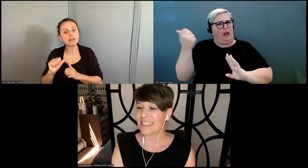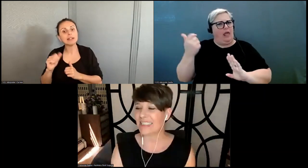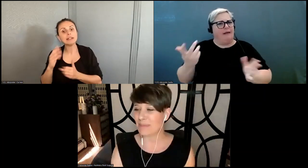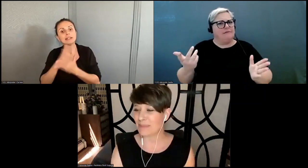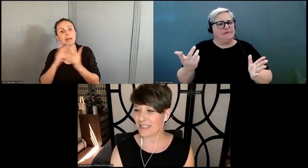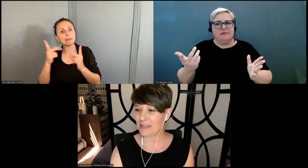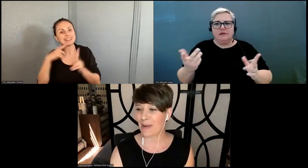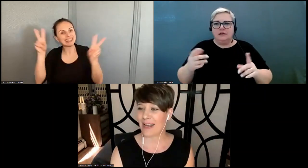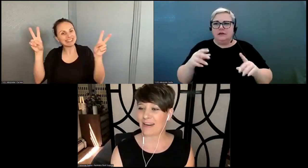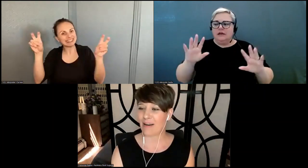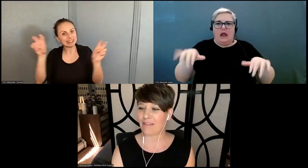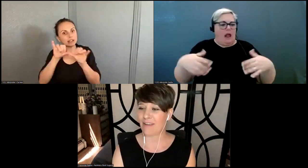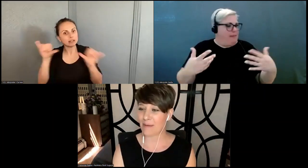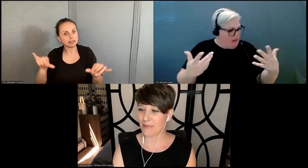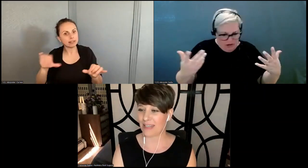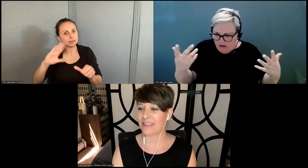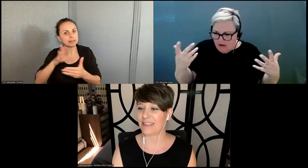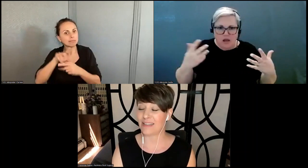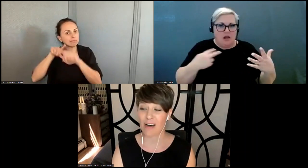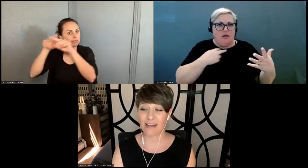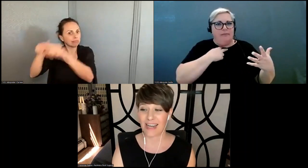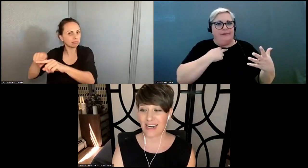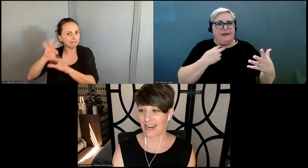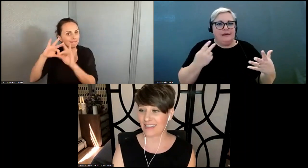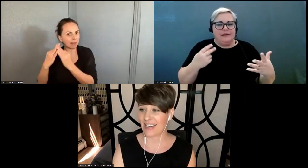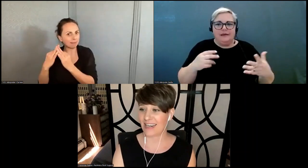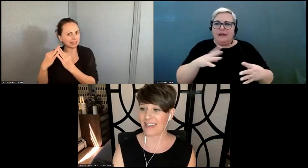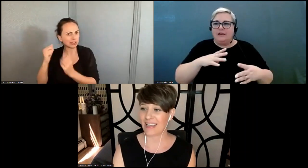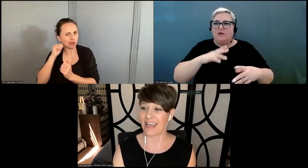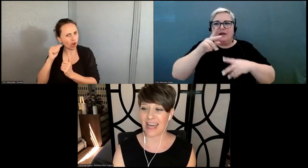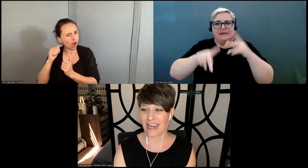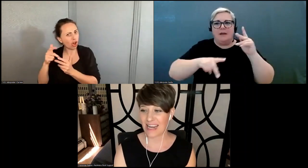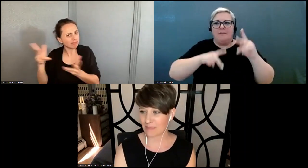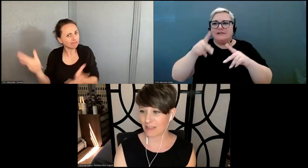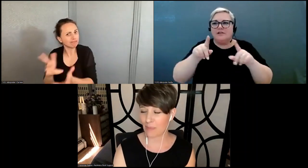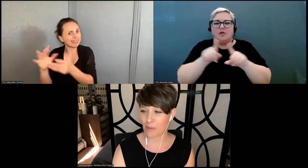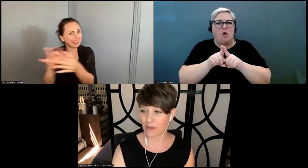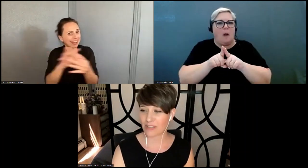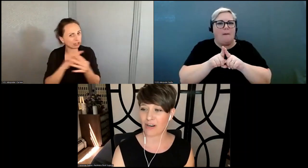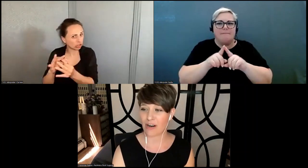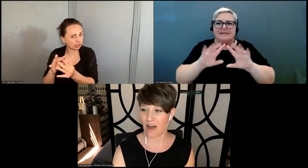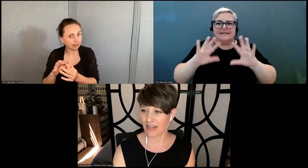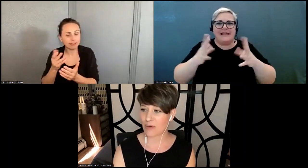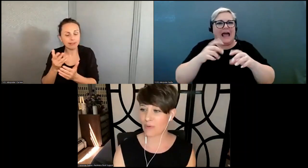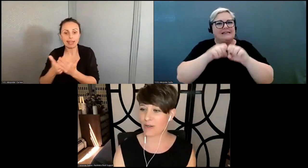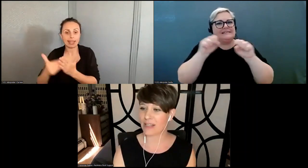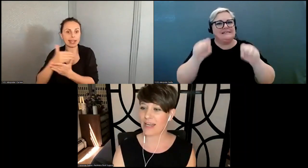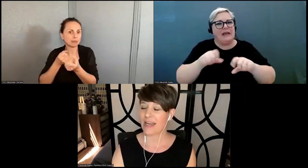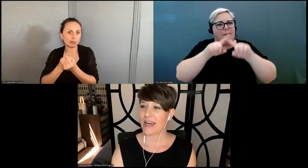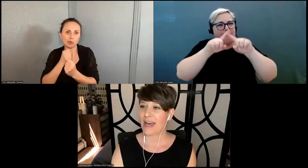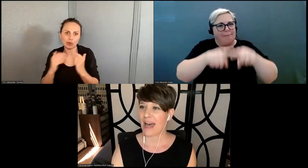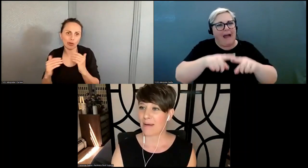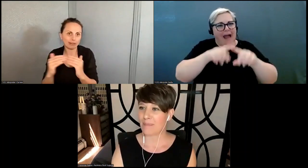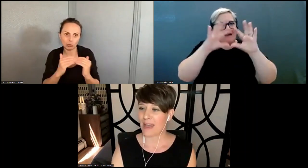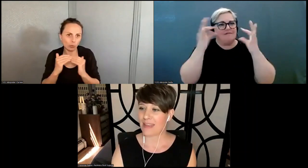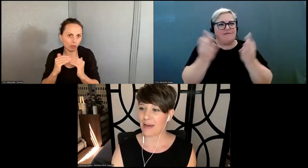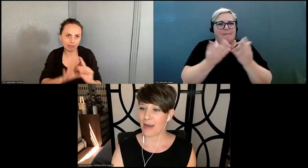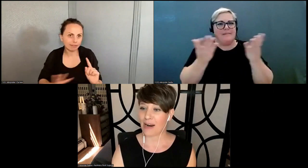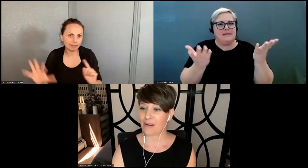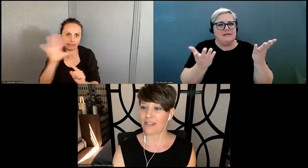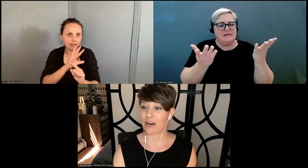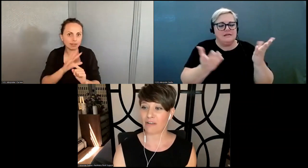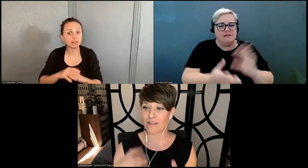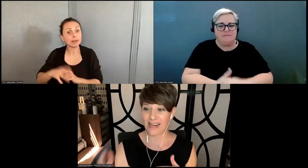system seems to depend on families not connecting, that income supports are not equal, and